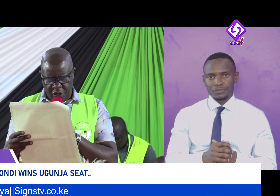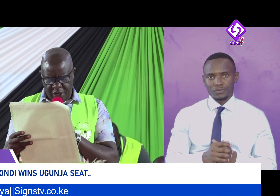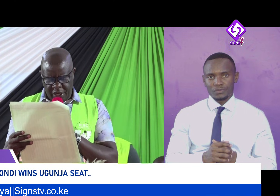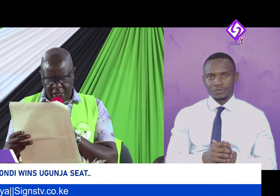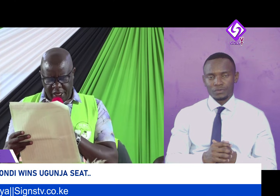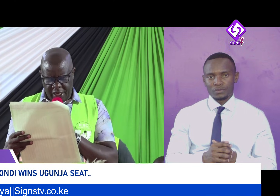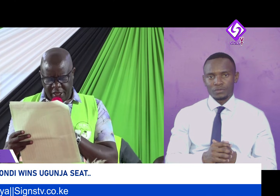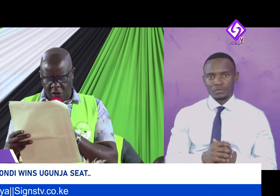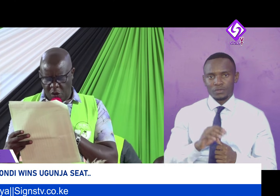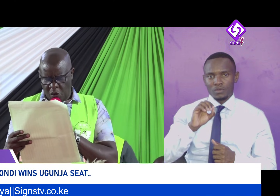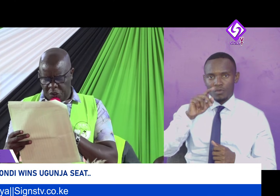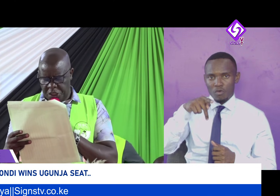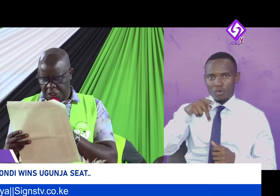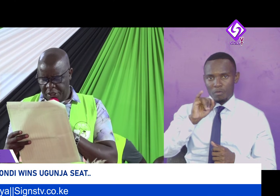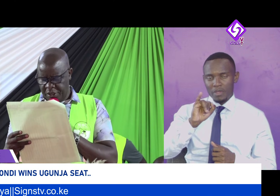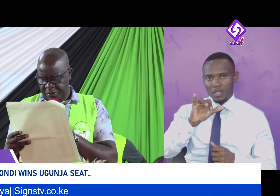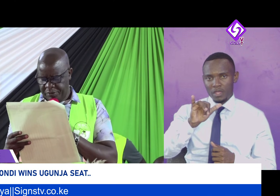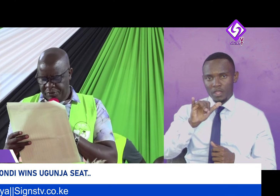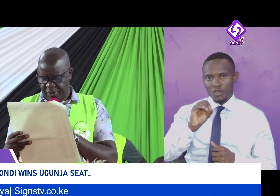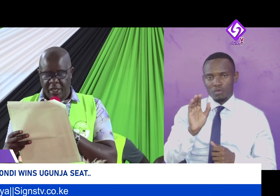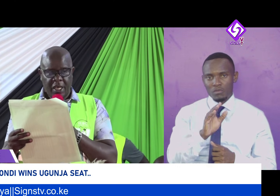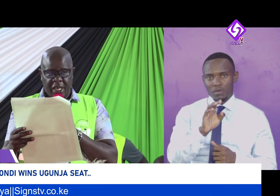Ofiro Eric Ochen,